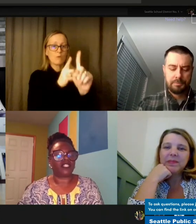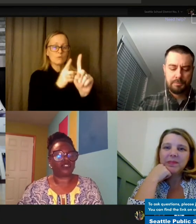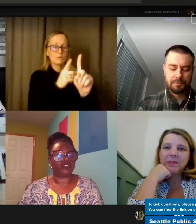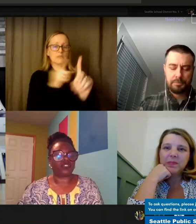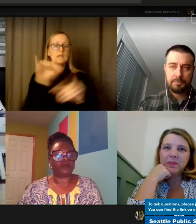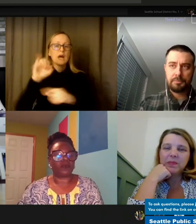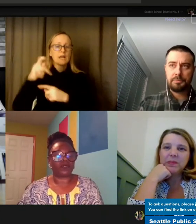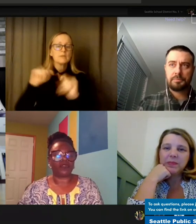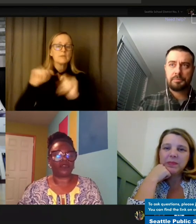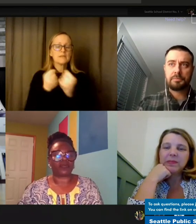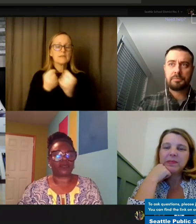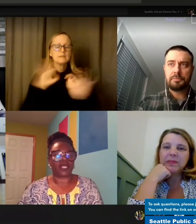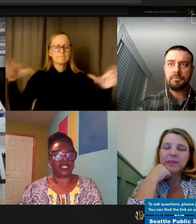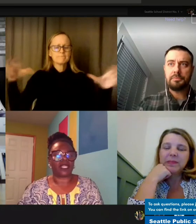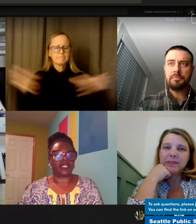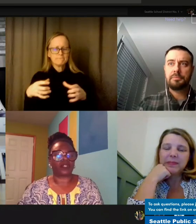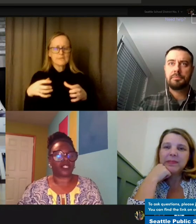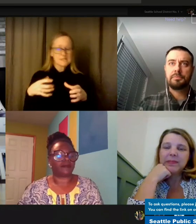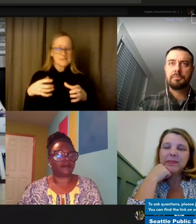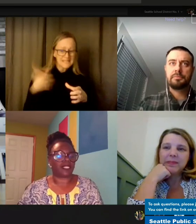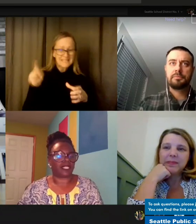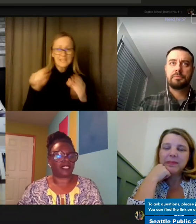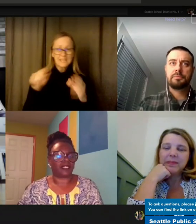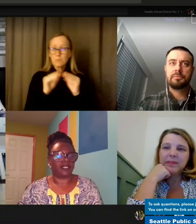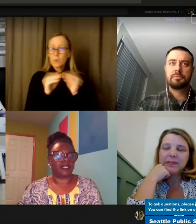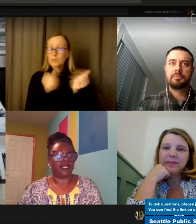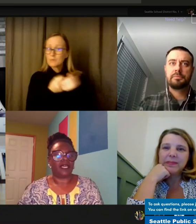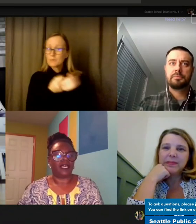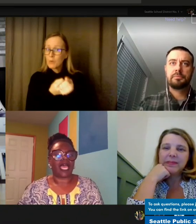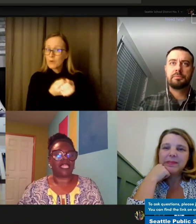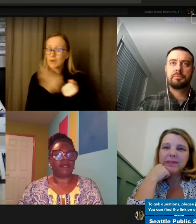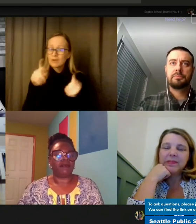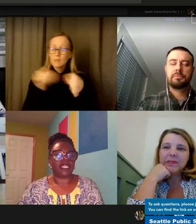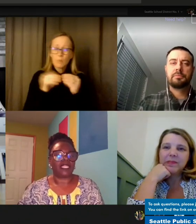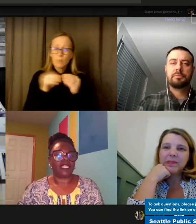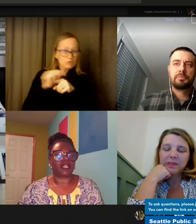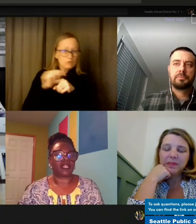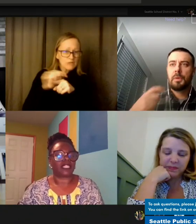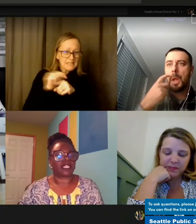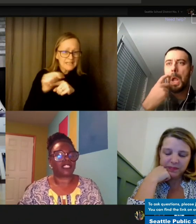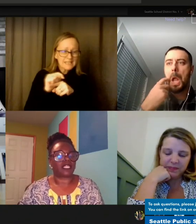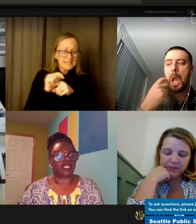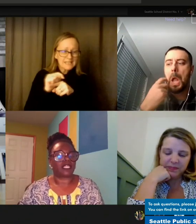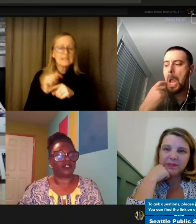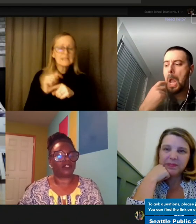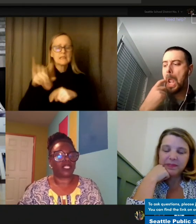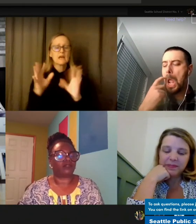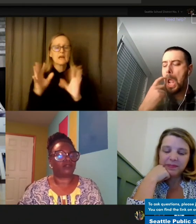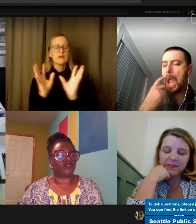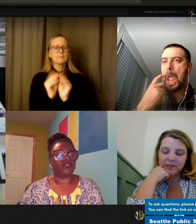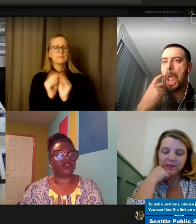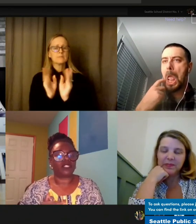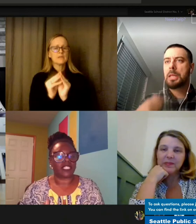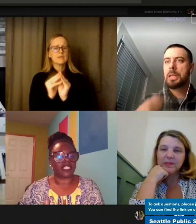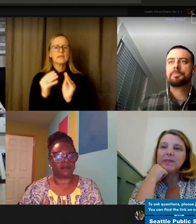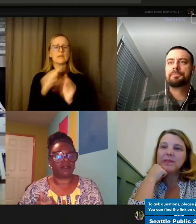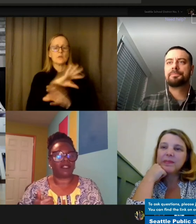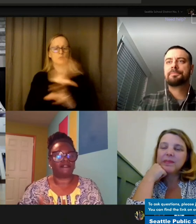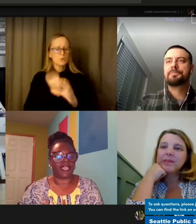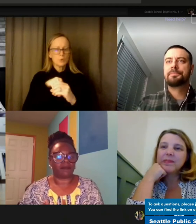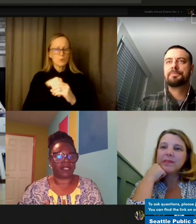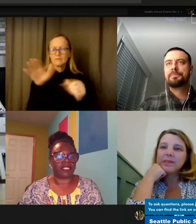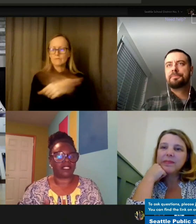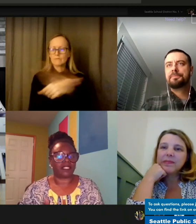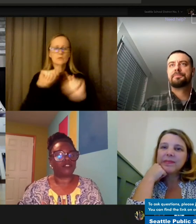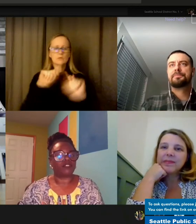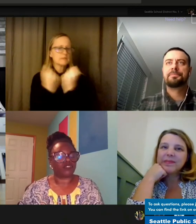additional supports or trainings are going to be needed. IEP meetings are conducted including the full team, the